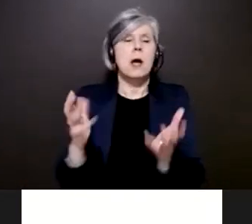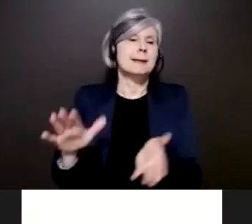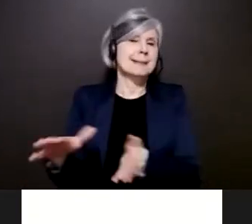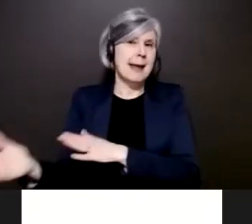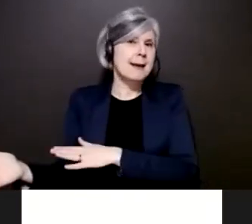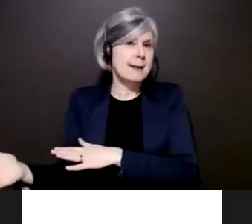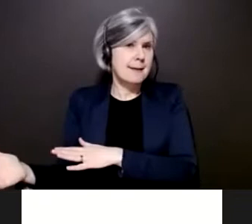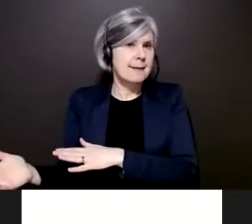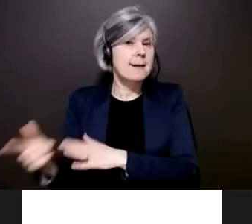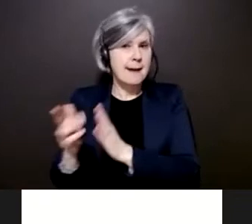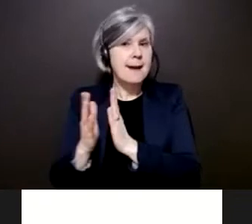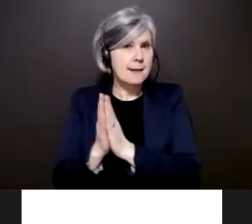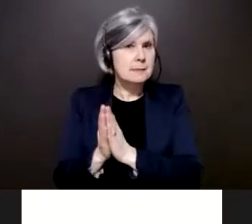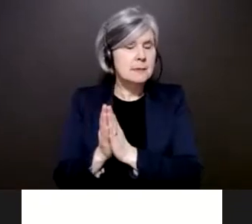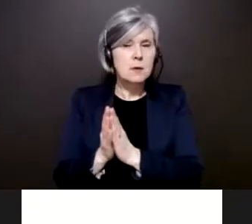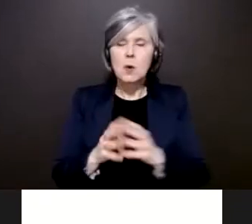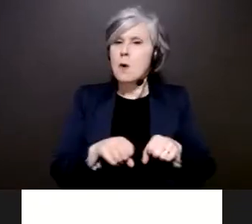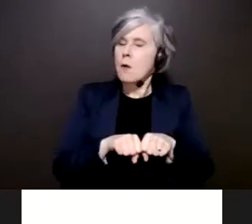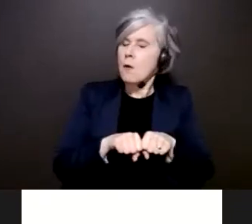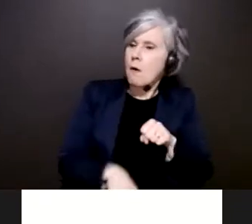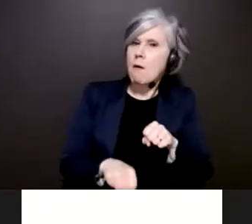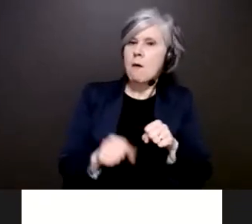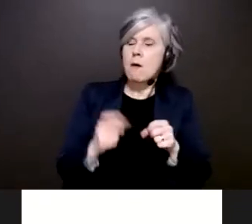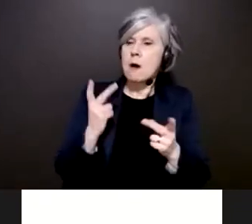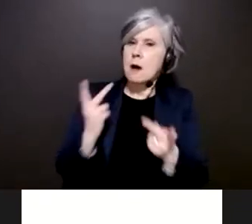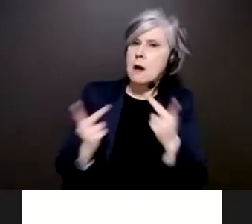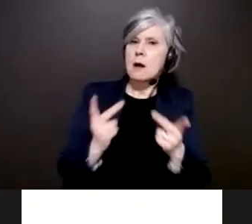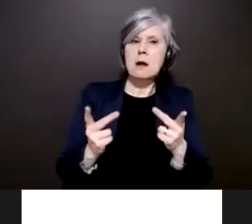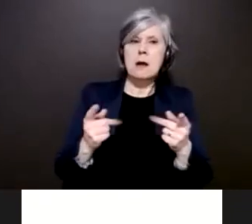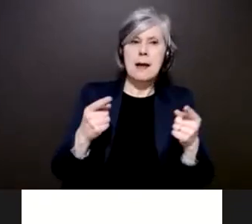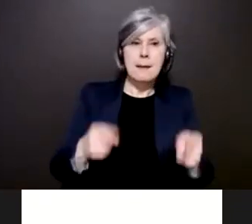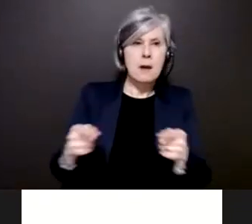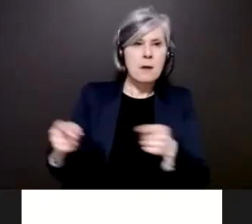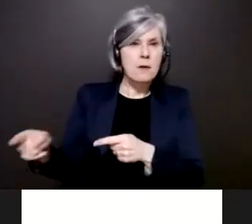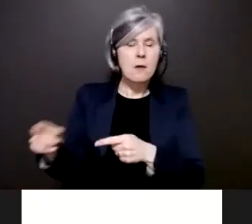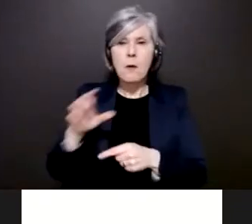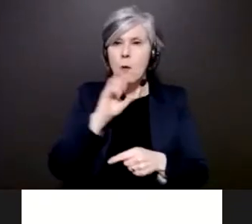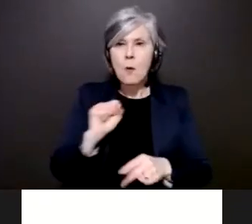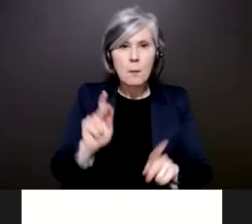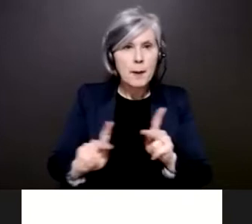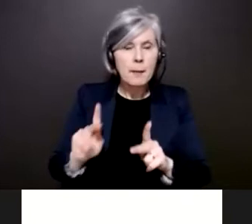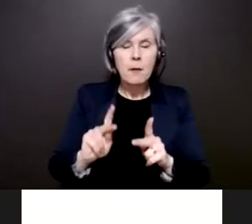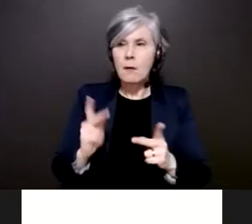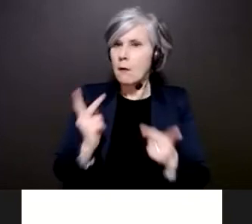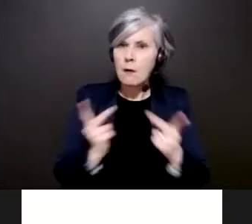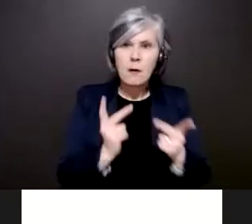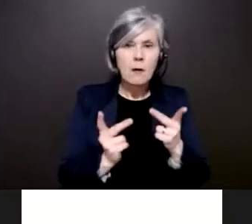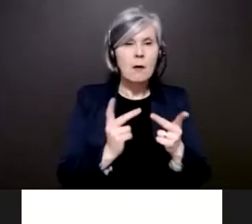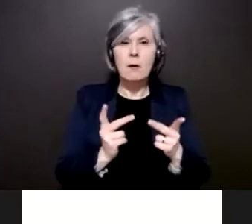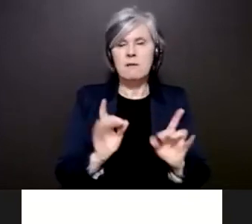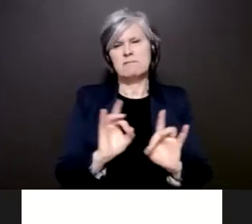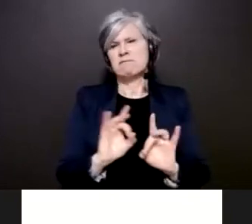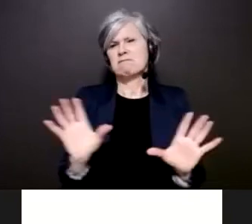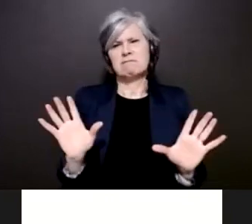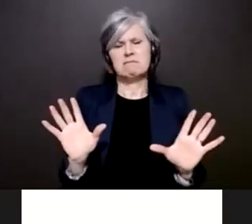Gut-wrenching, inhumane stories about older people and their families are shamefully abundant to the extent of being normalized